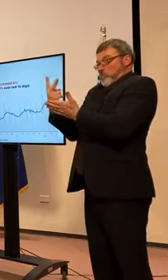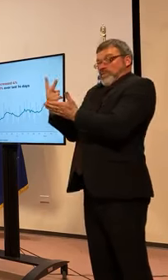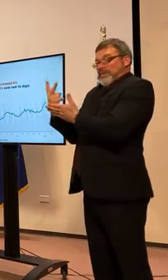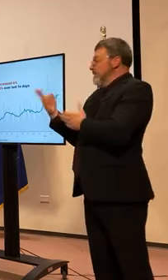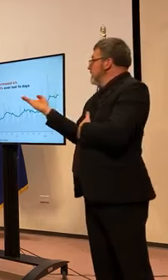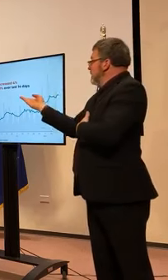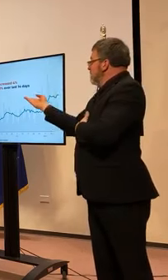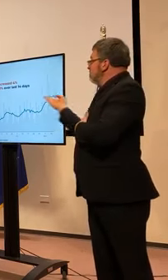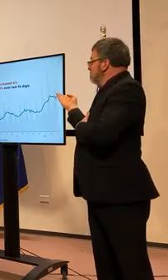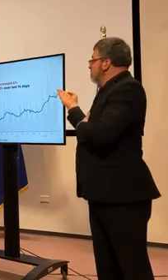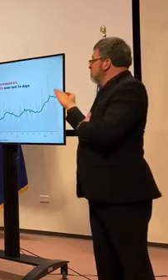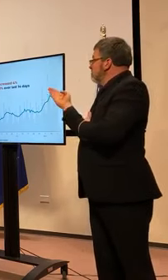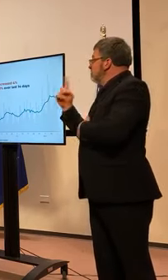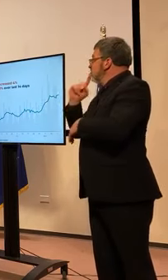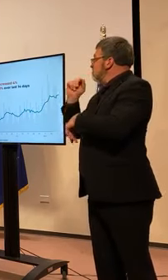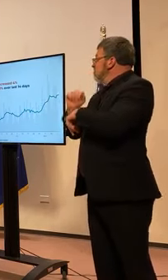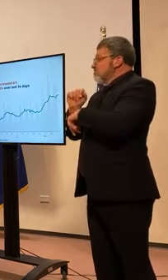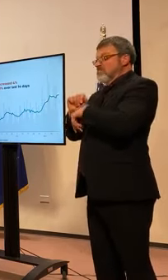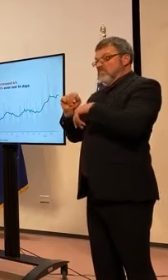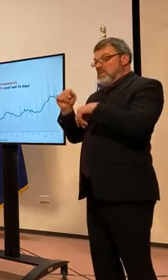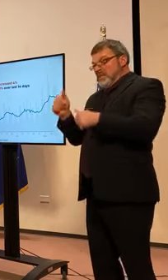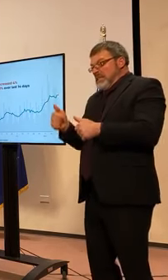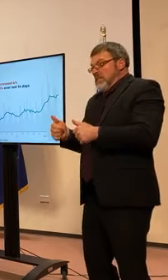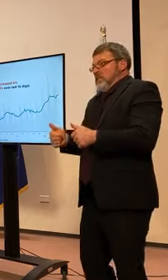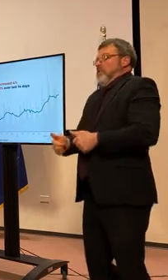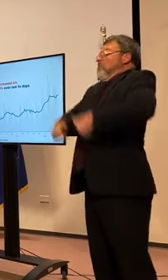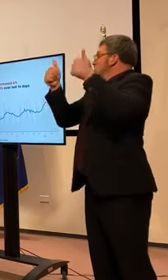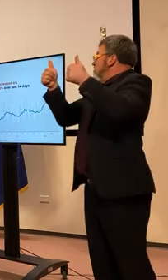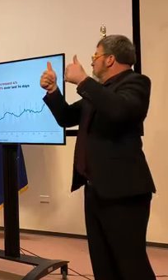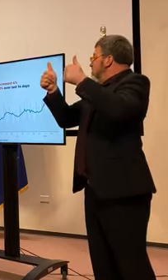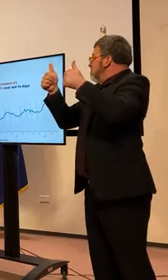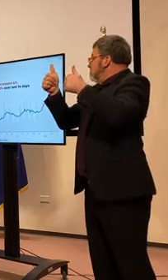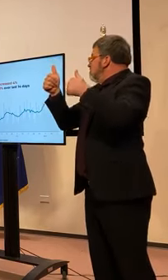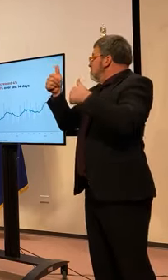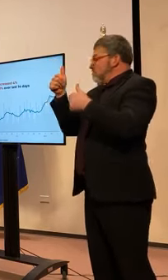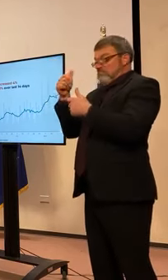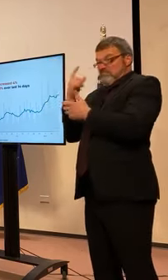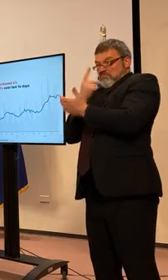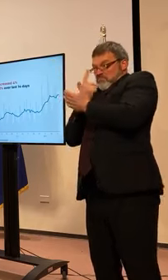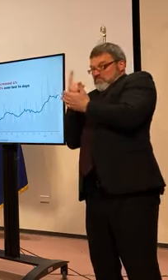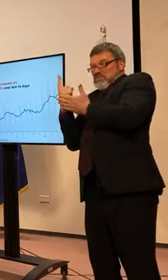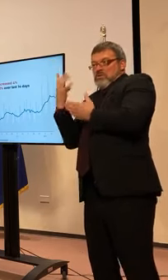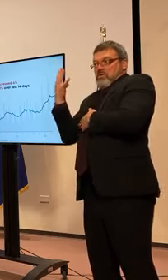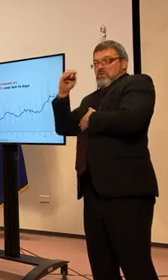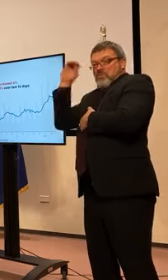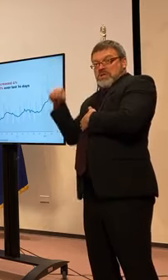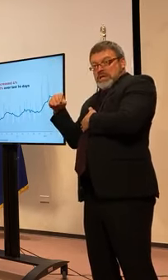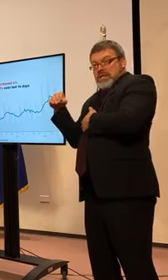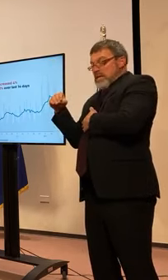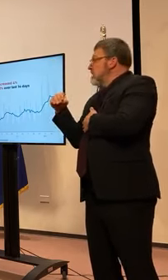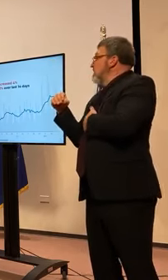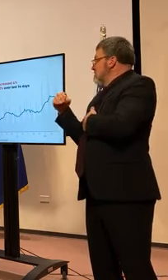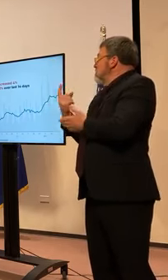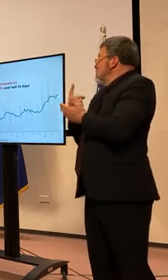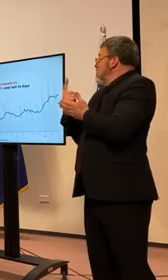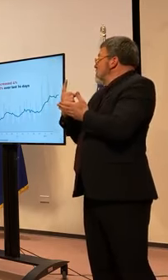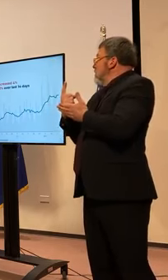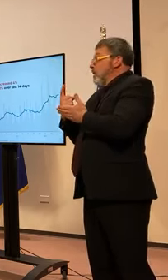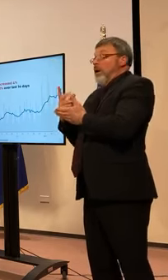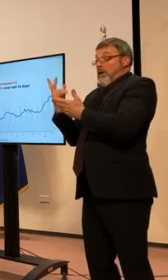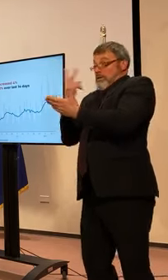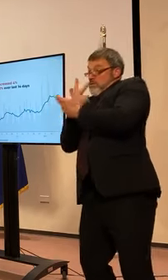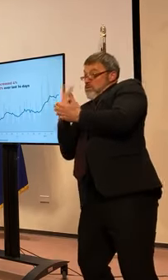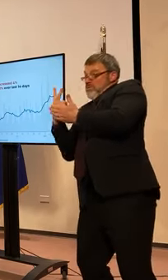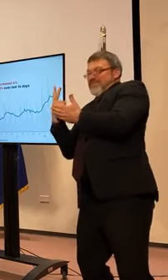seen, but up only about 4% over the week. So good that they remain stable after seeing those 2 weeks